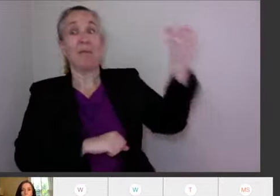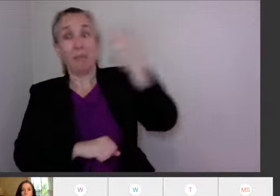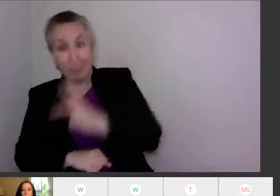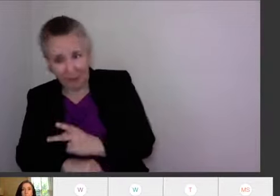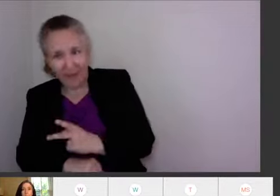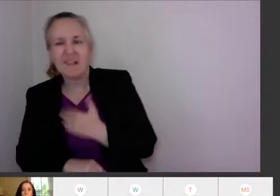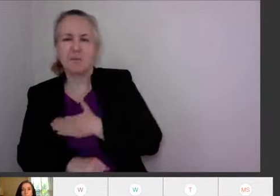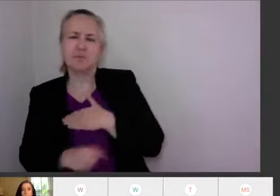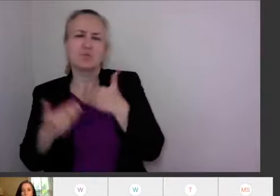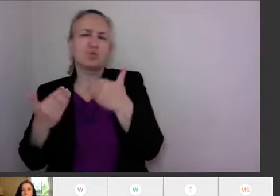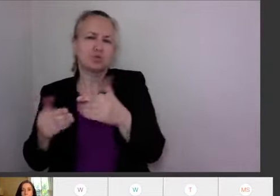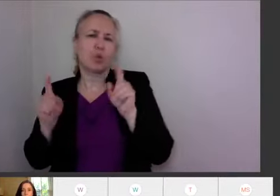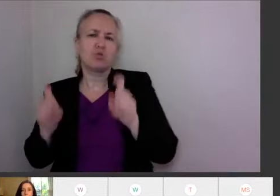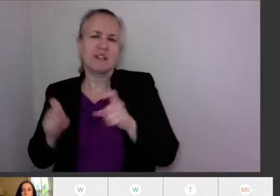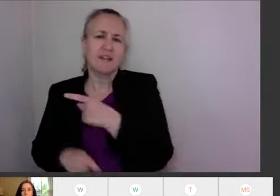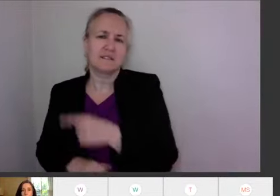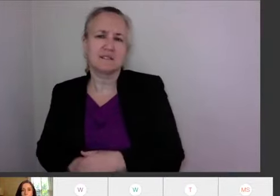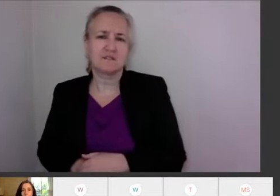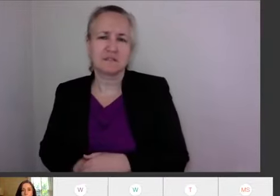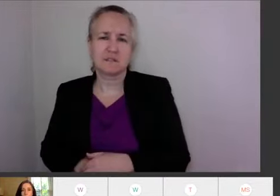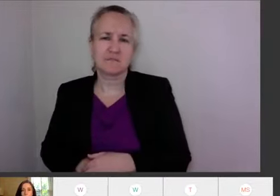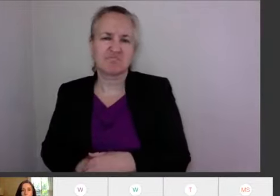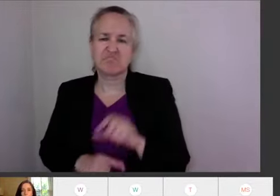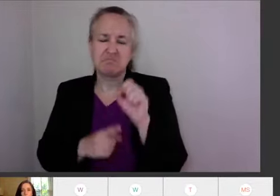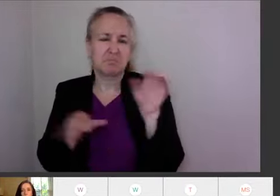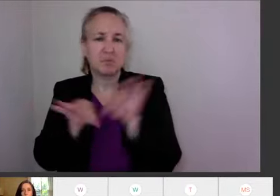back, just to be safe.